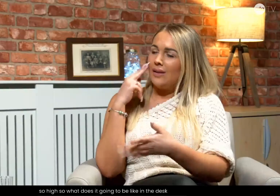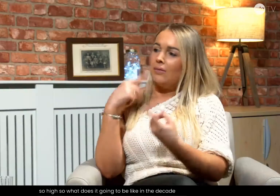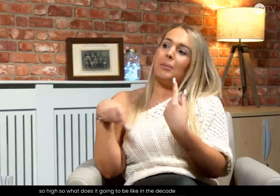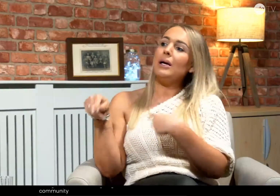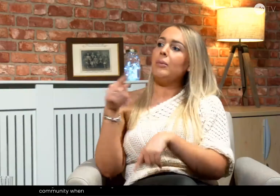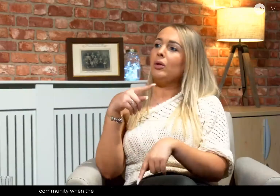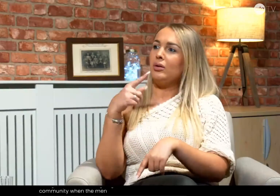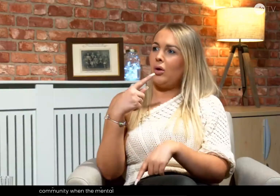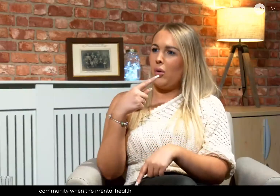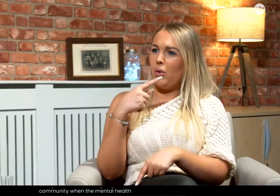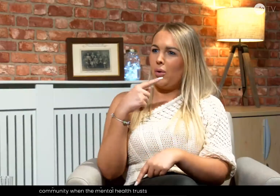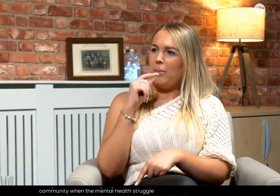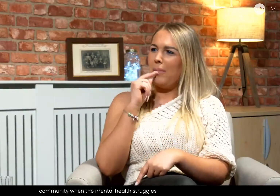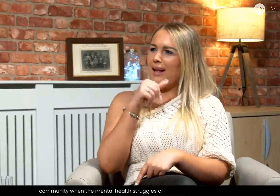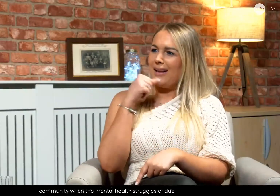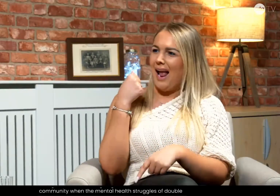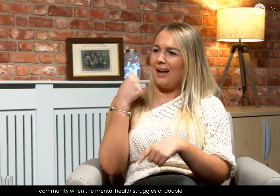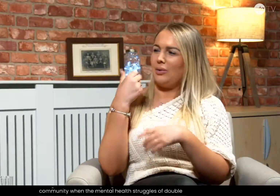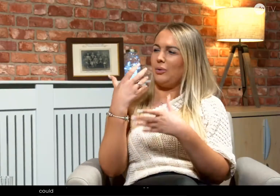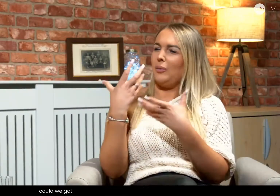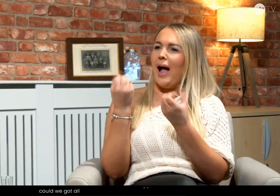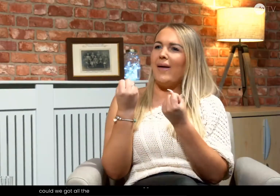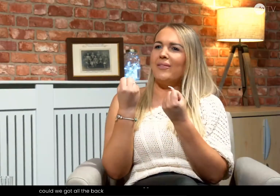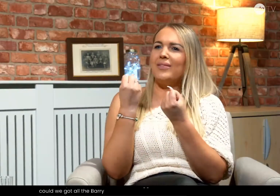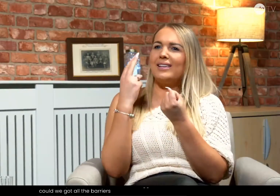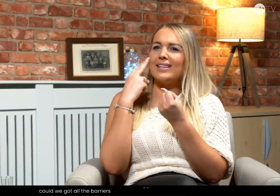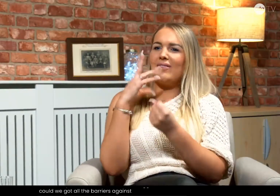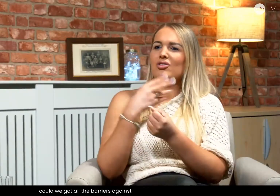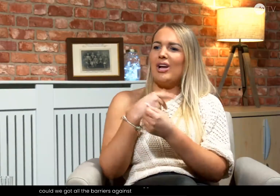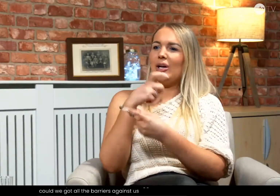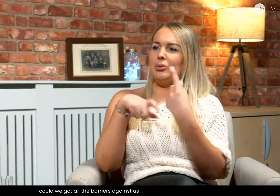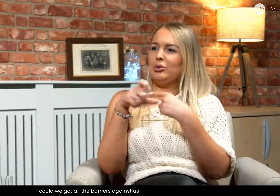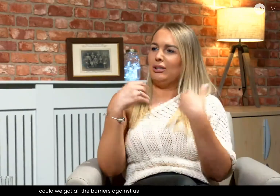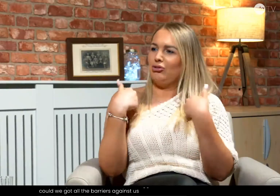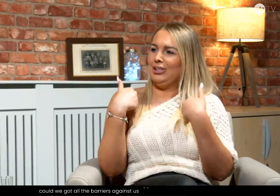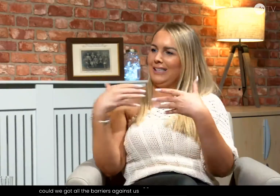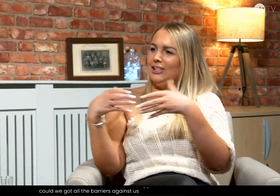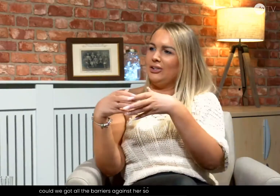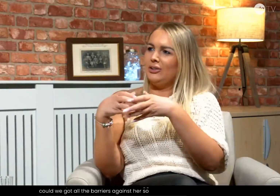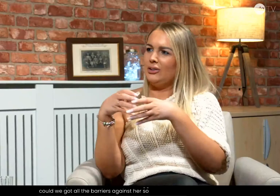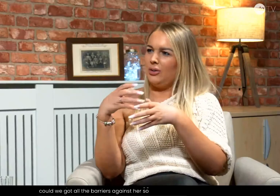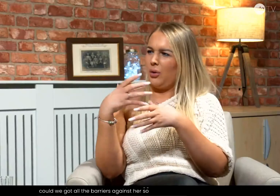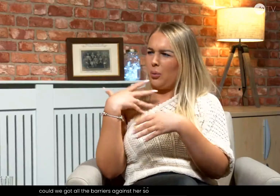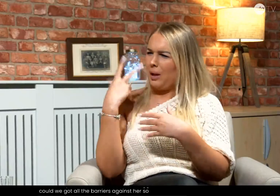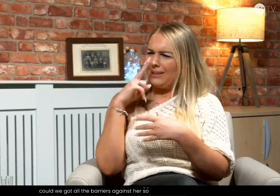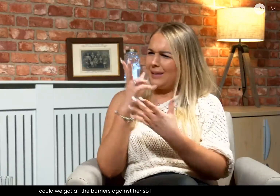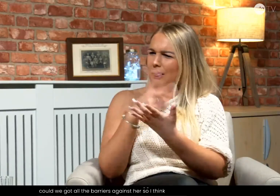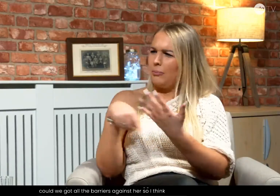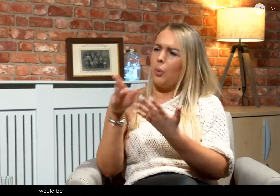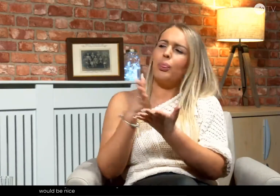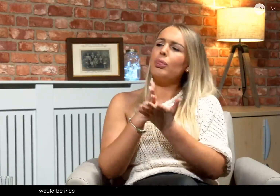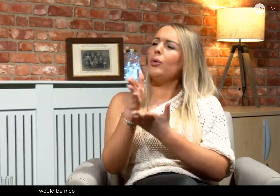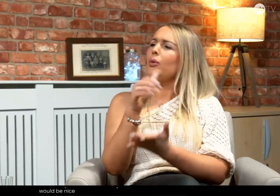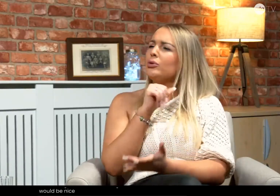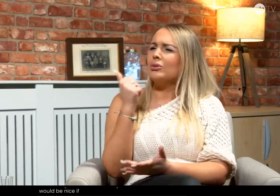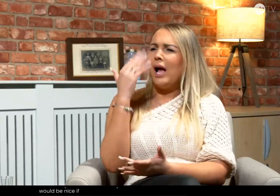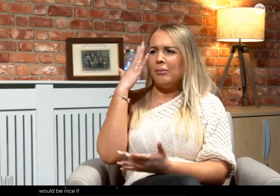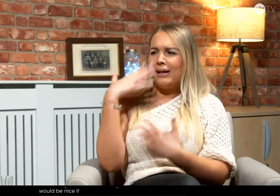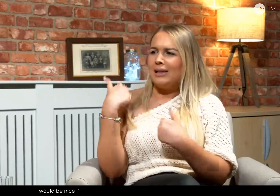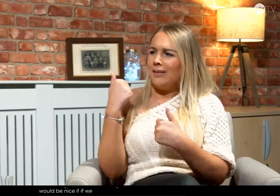are double, because we've got all the barriers against us? So I think it would be nice if we could, we really do support each